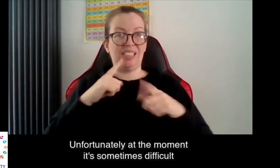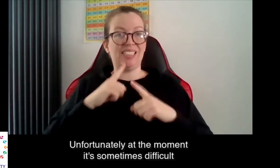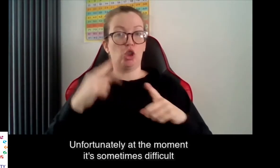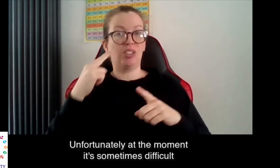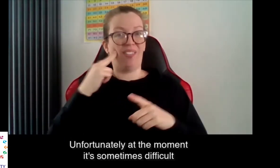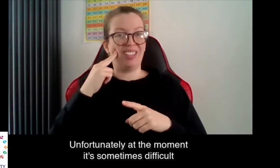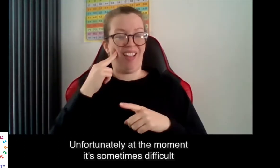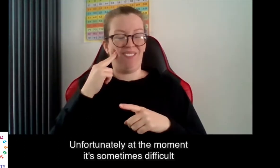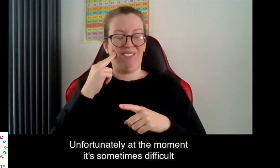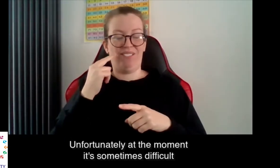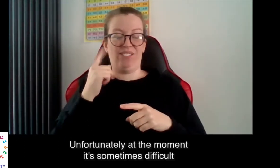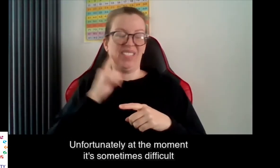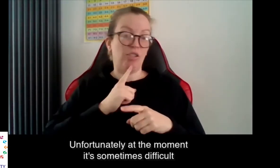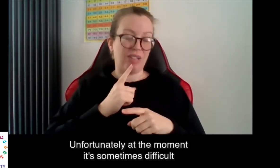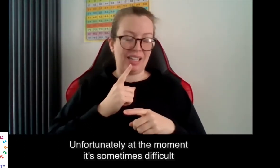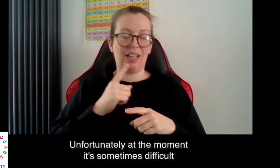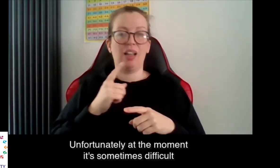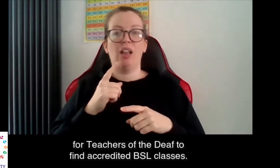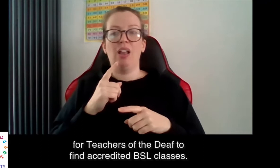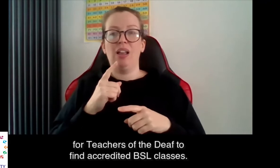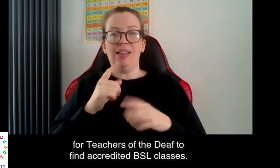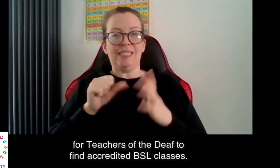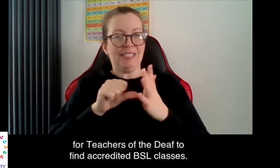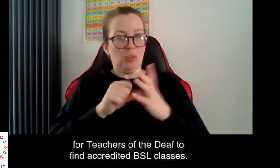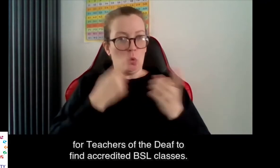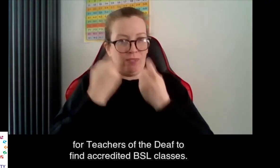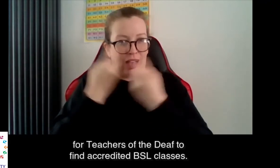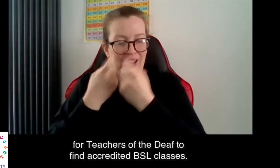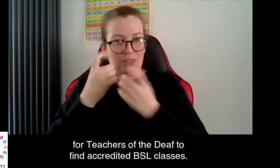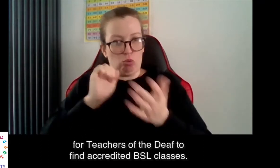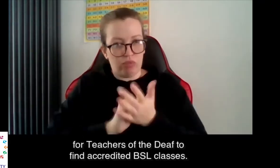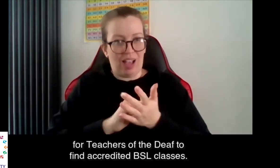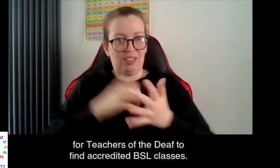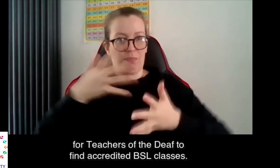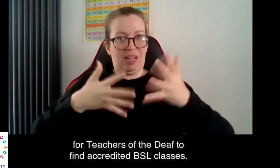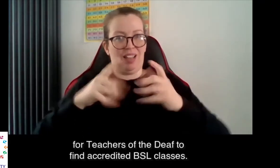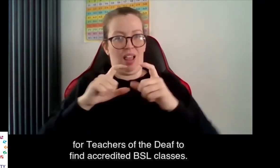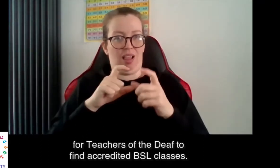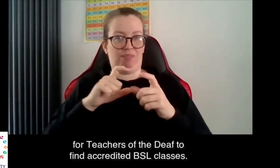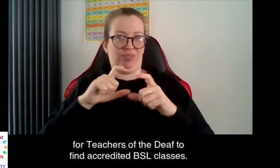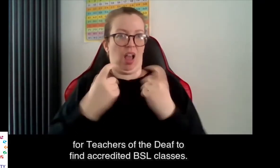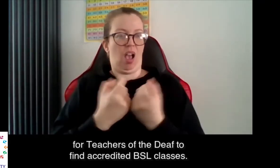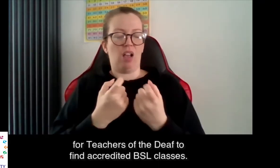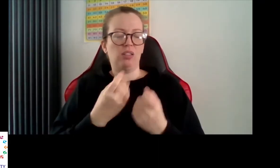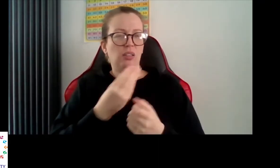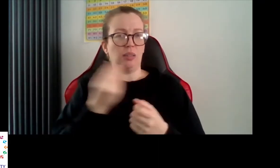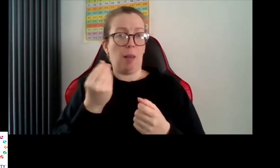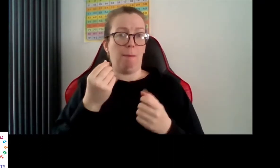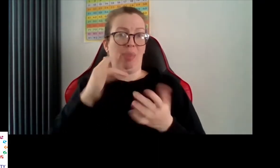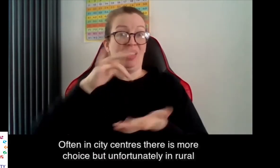Unfortunately, at the moment, it's sometimes difficult for teachers of the deaf to find accredited BSL classes. Often in